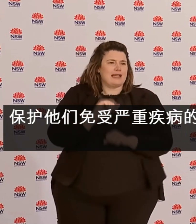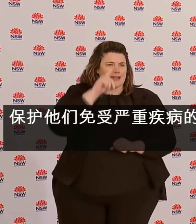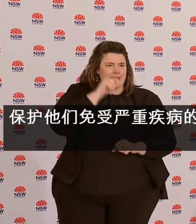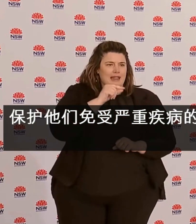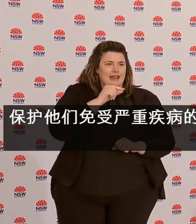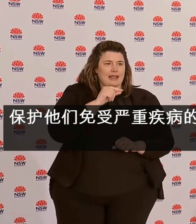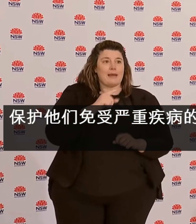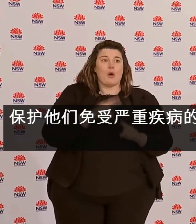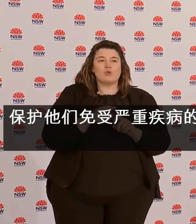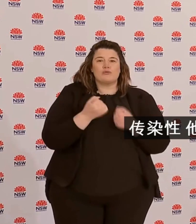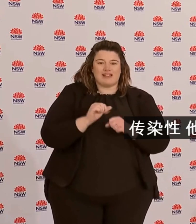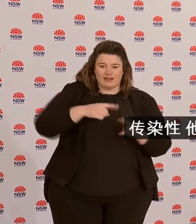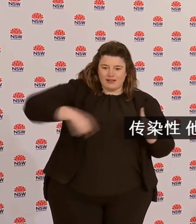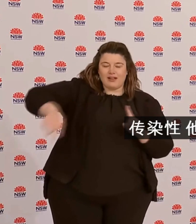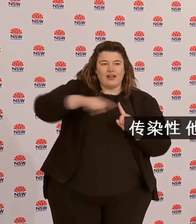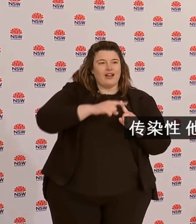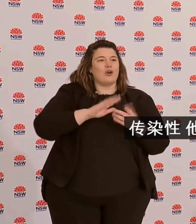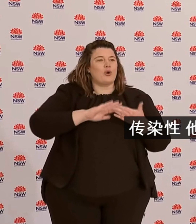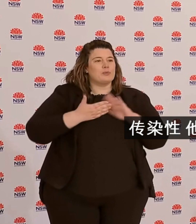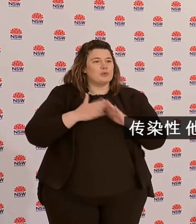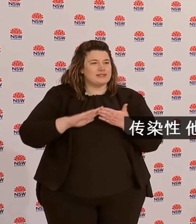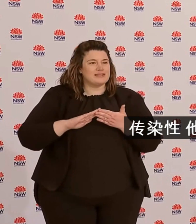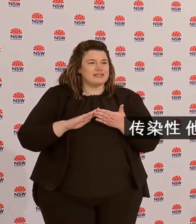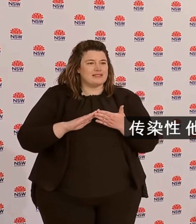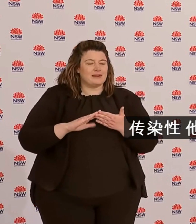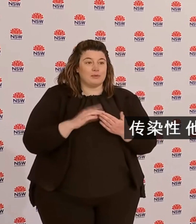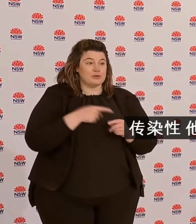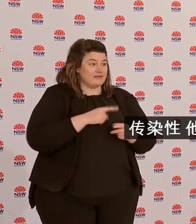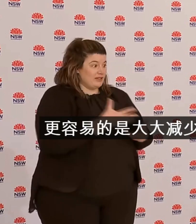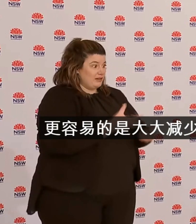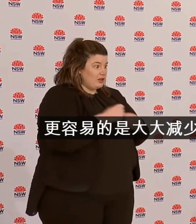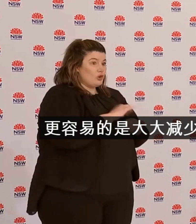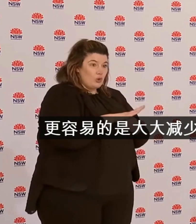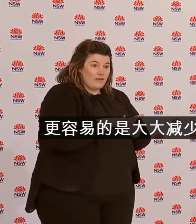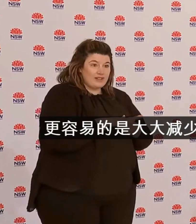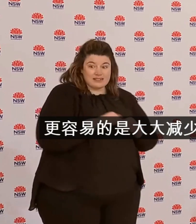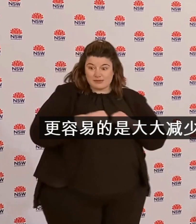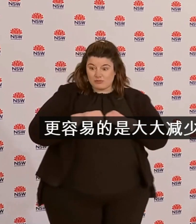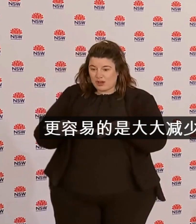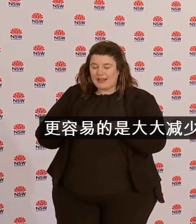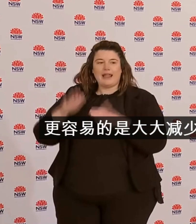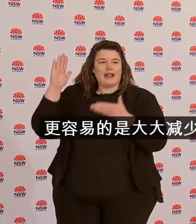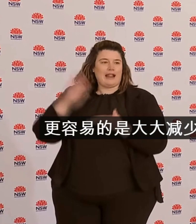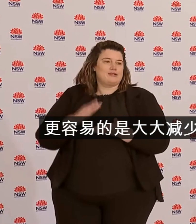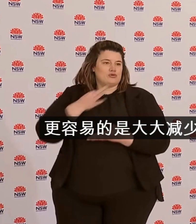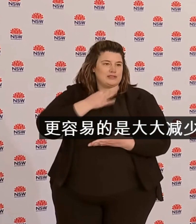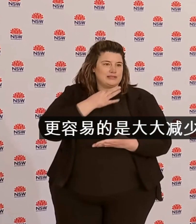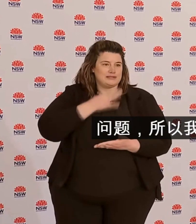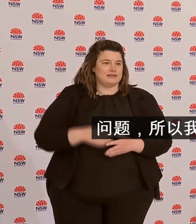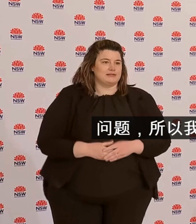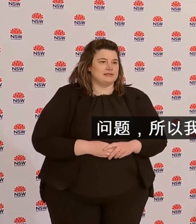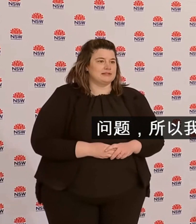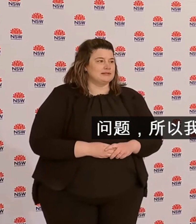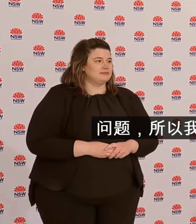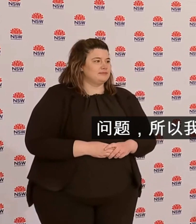protects everybody else, because the transmissibility, their ability to spread it more readily is vastly reduced. Premier, I think you've answered